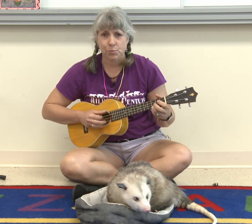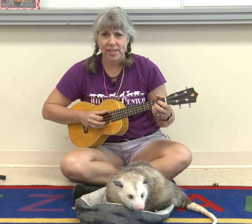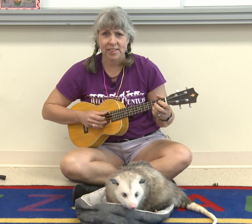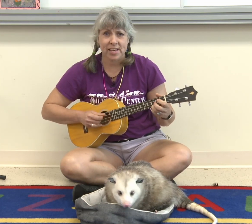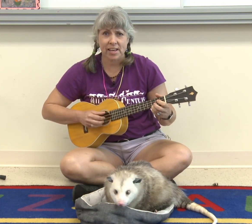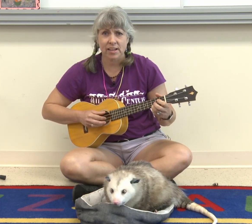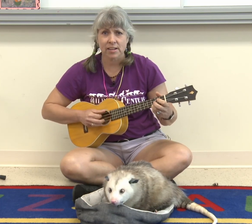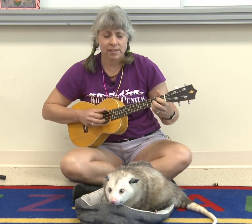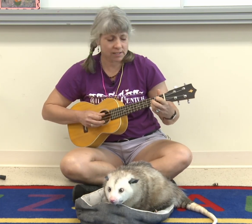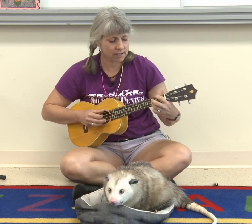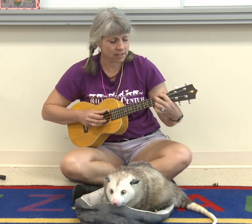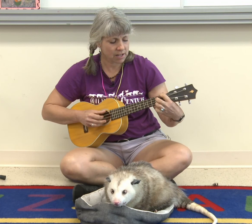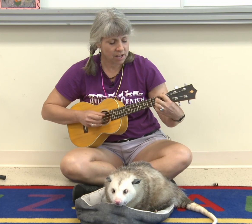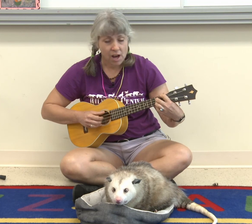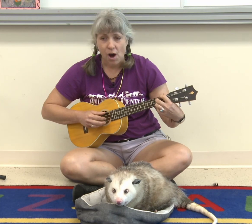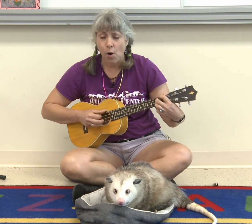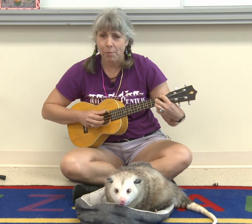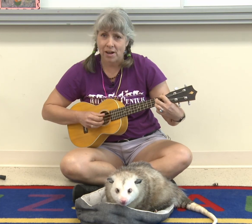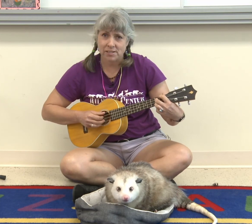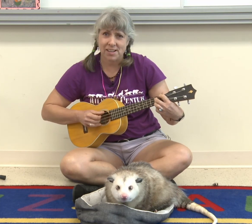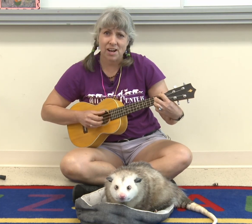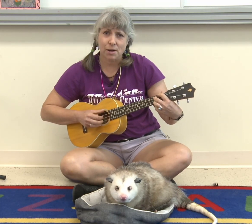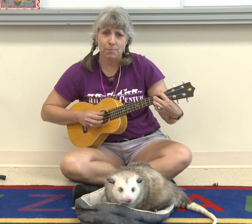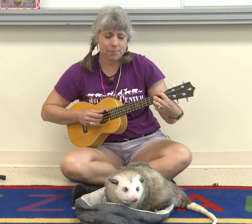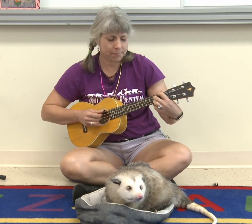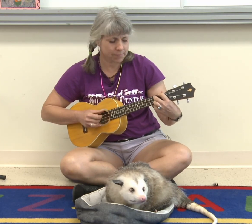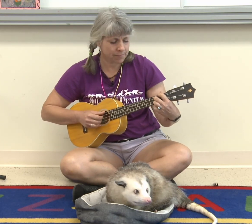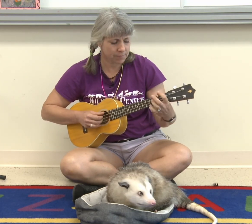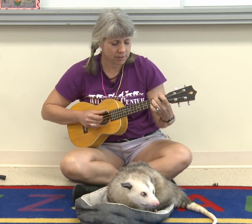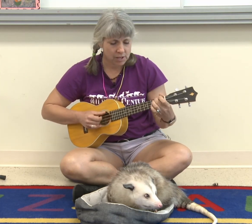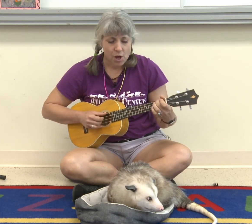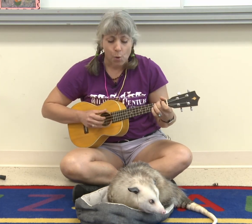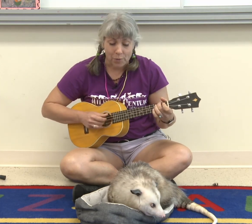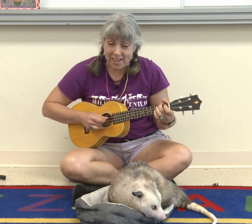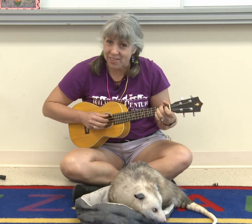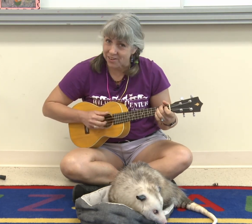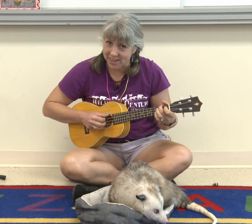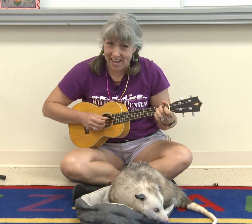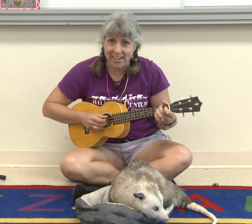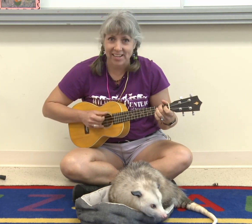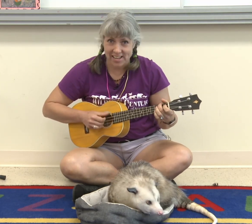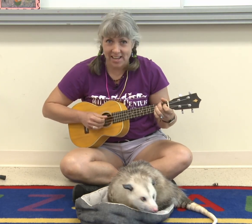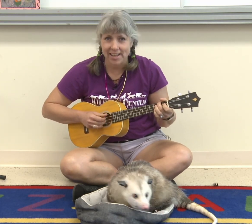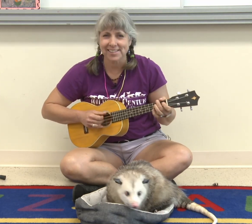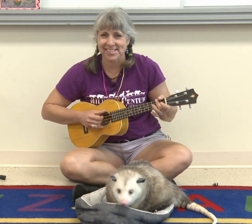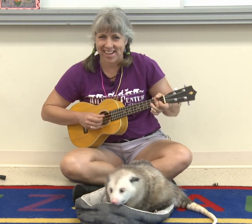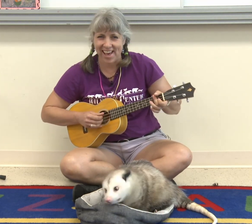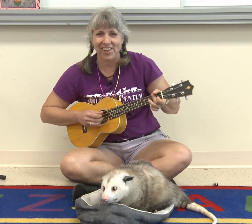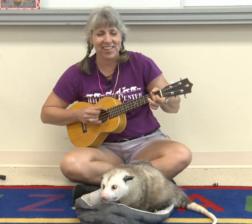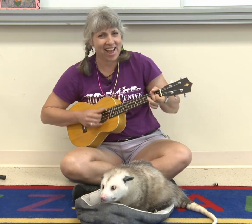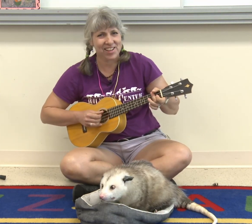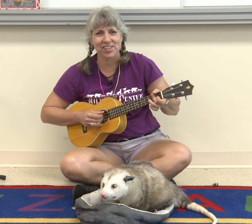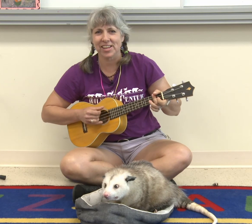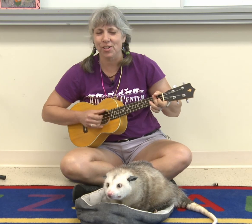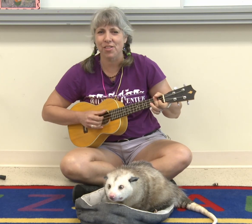Sweet thing, opossum, with your naked tail and your little